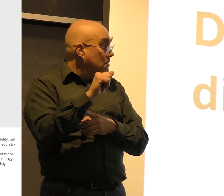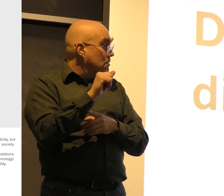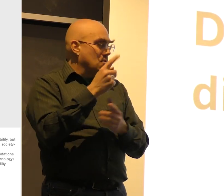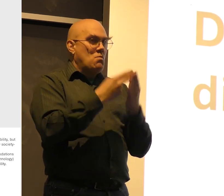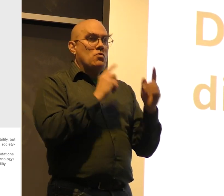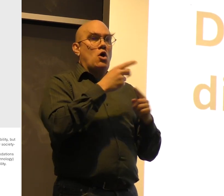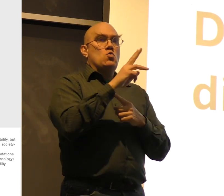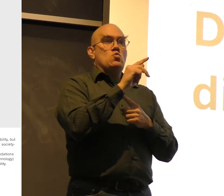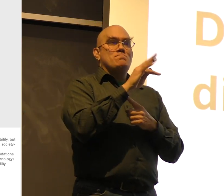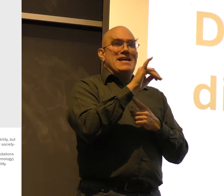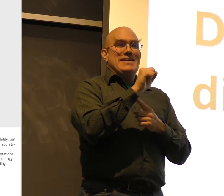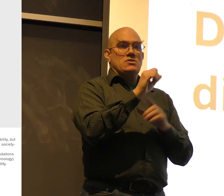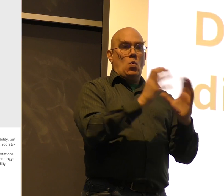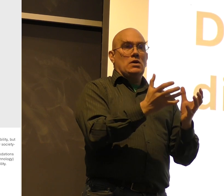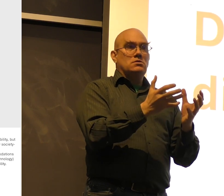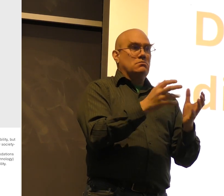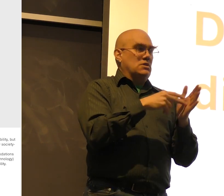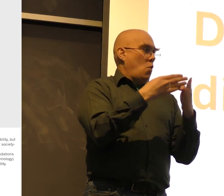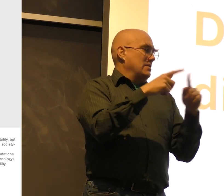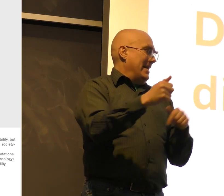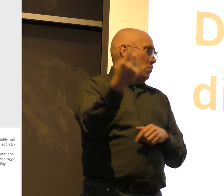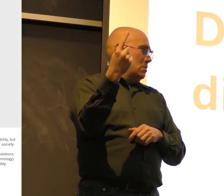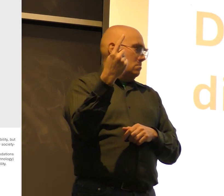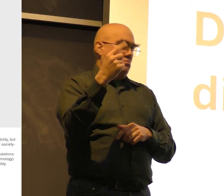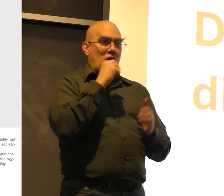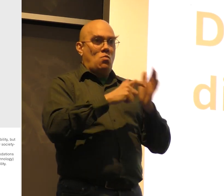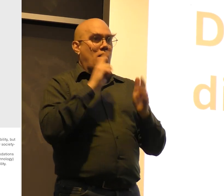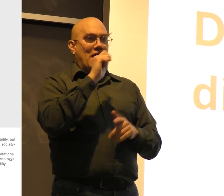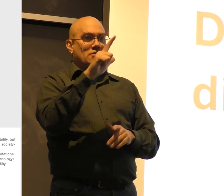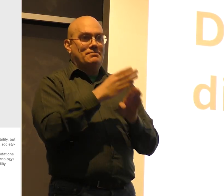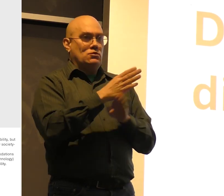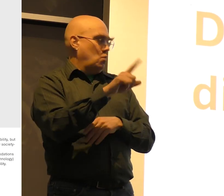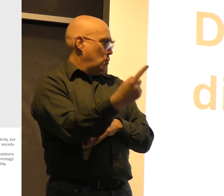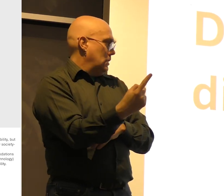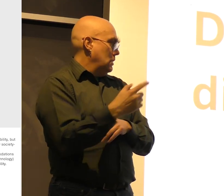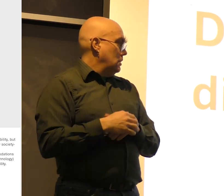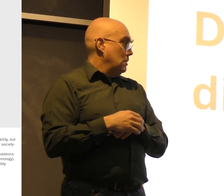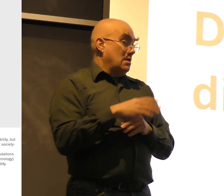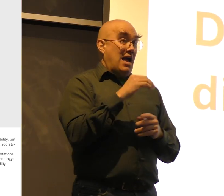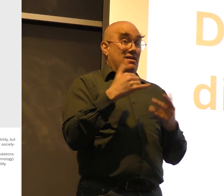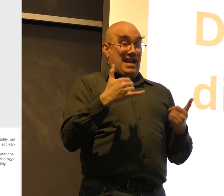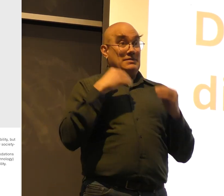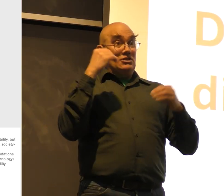deaf representation in the media, arts and humanities courses are open to anyone. They don't only have to be offered to ASL majors.